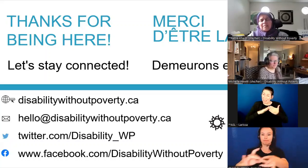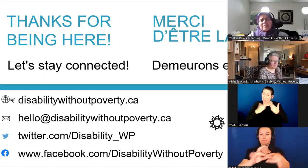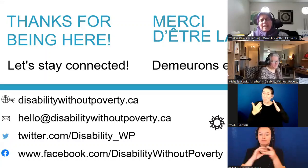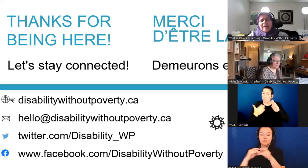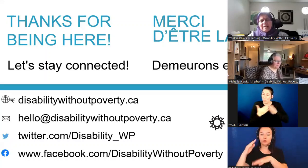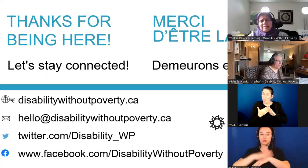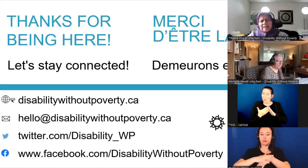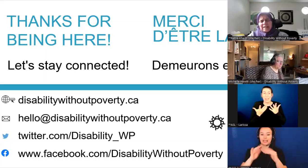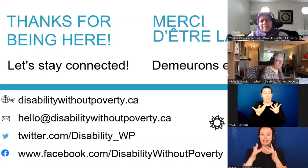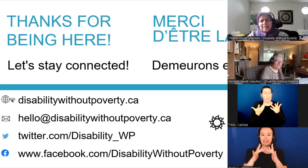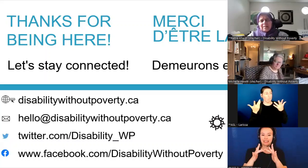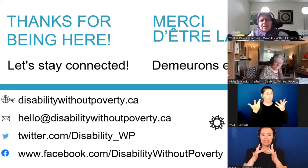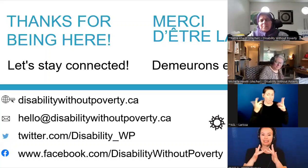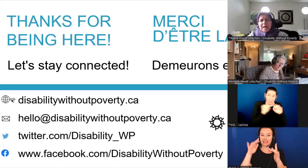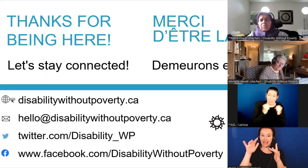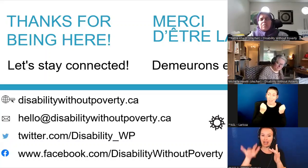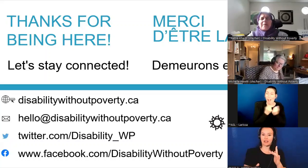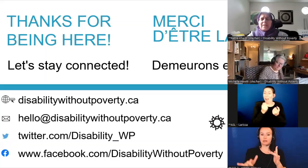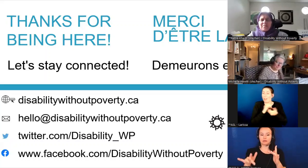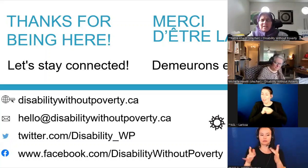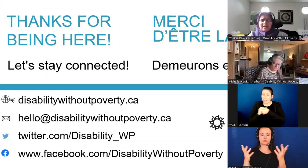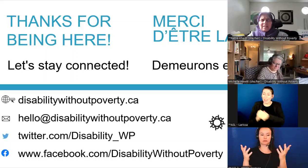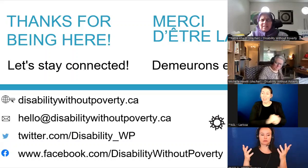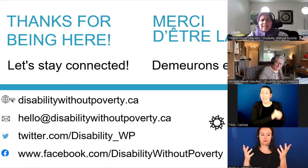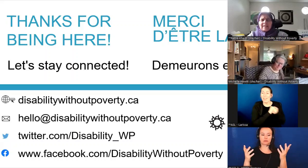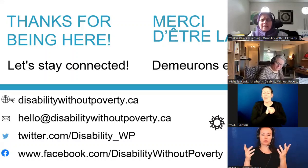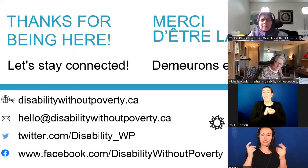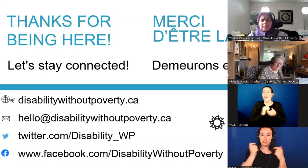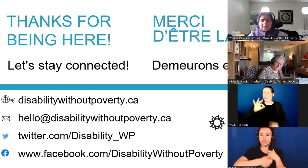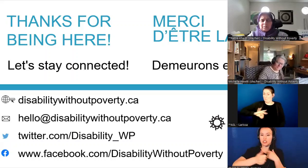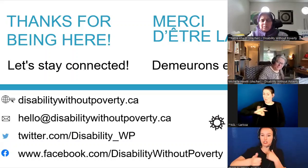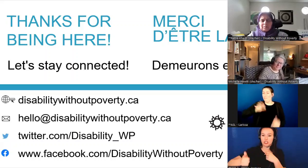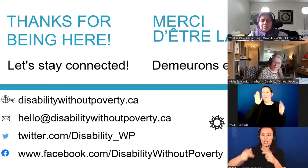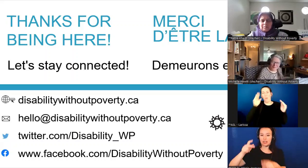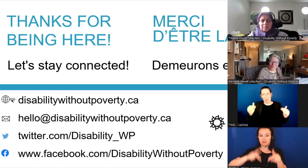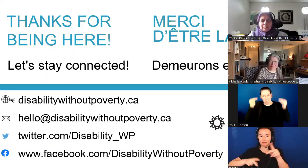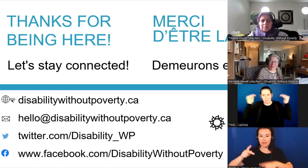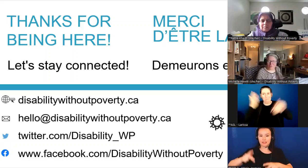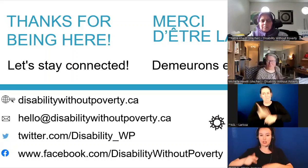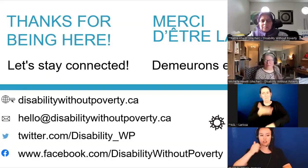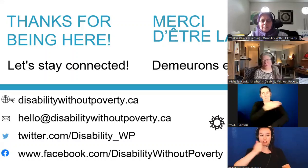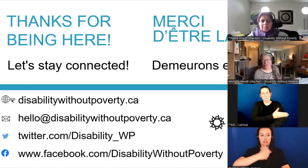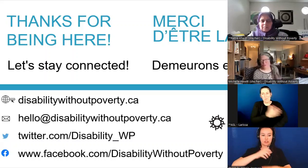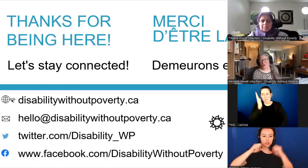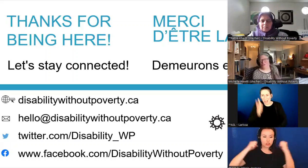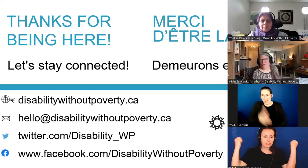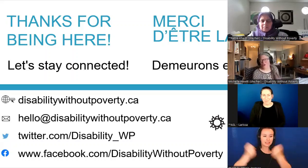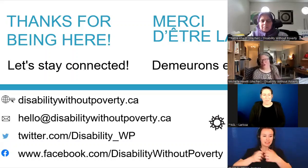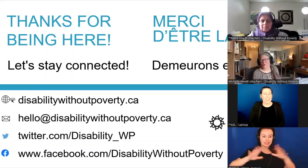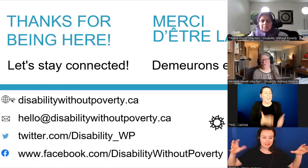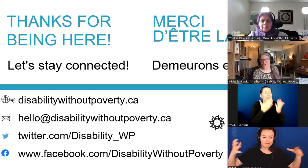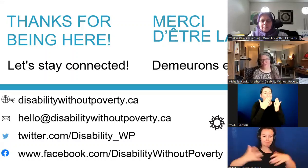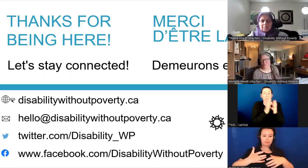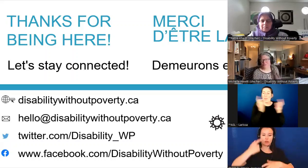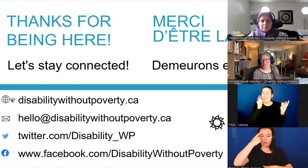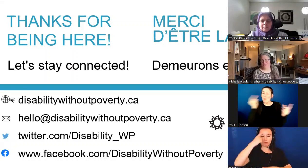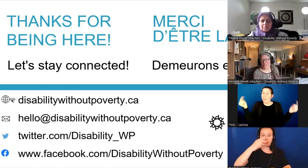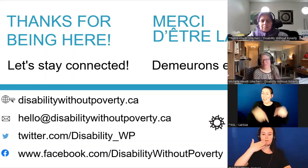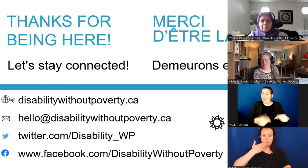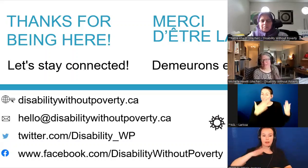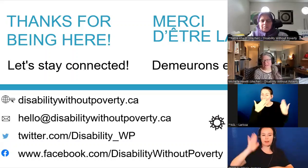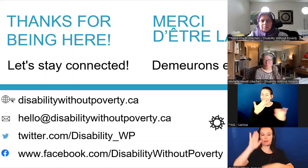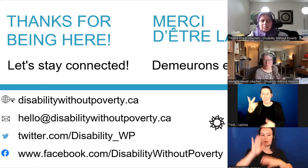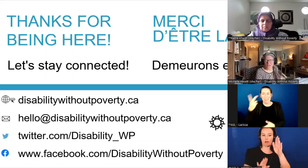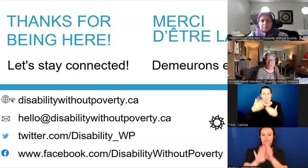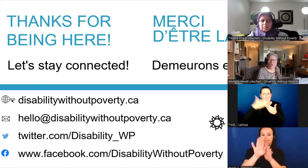and society to better the benefit. Thank you. Thank you. Thank you all so much. And we will see you